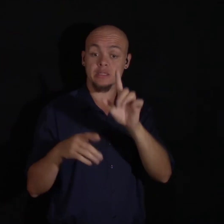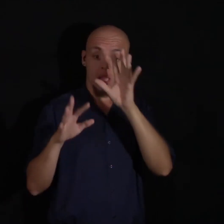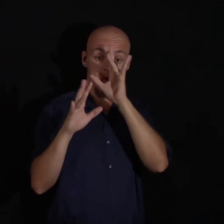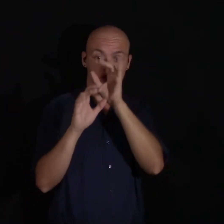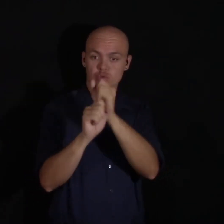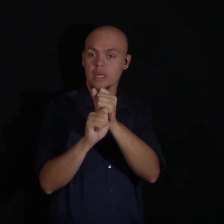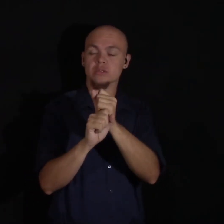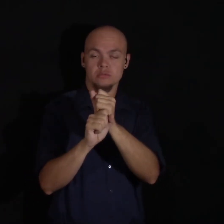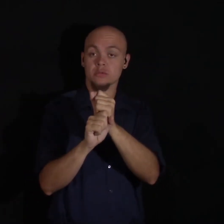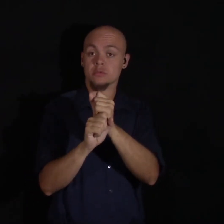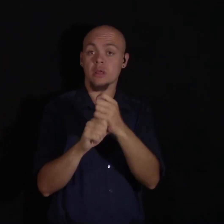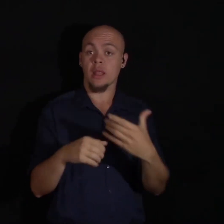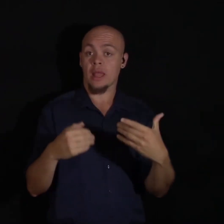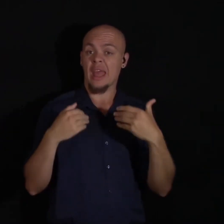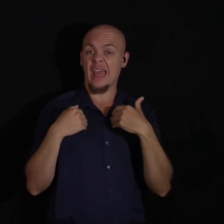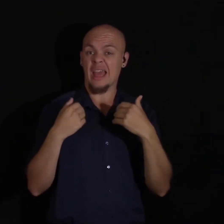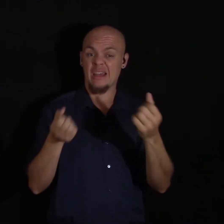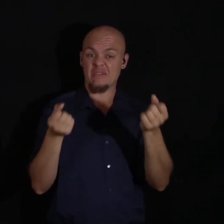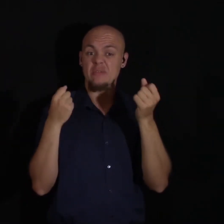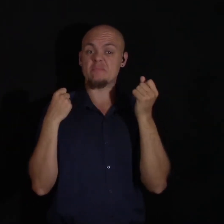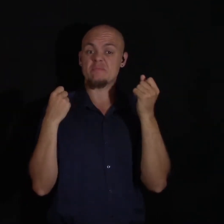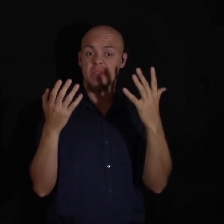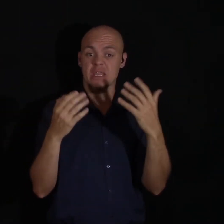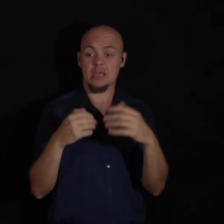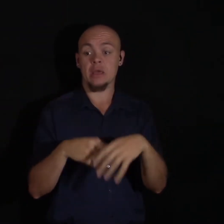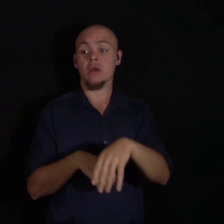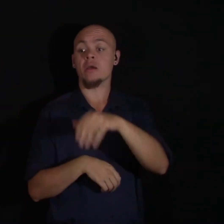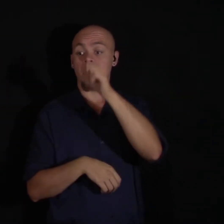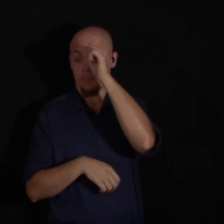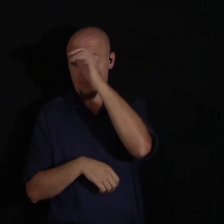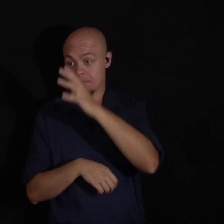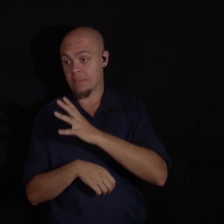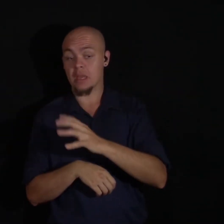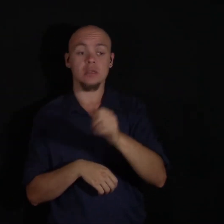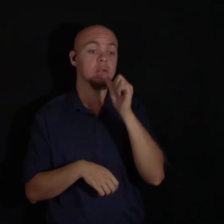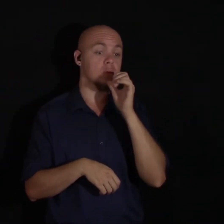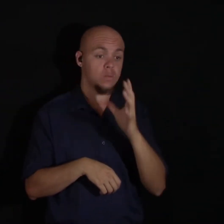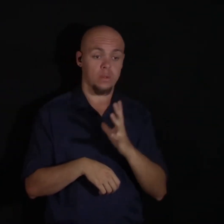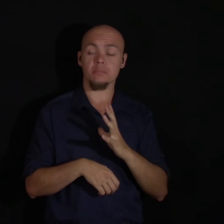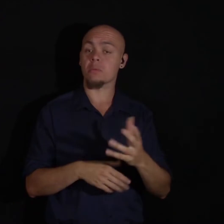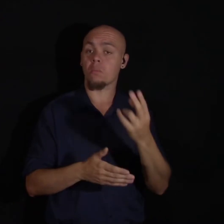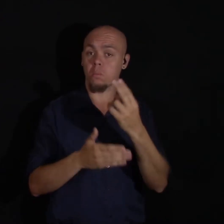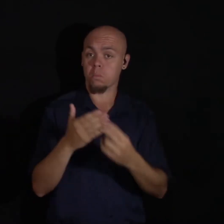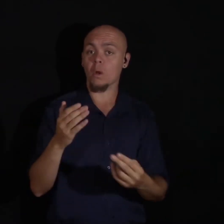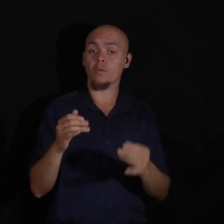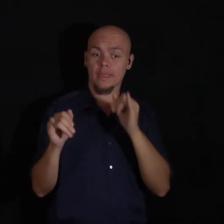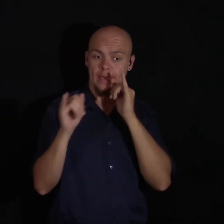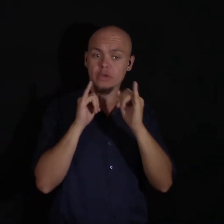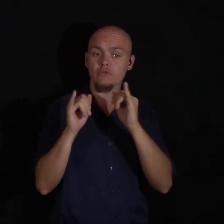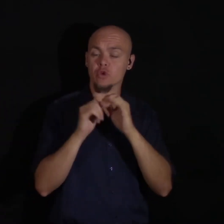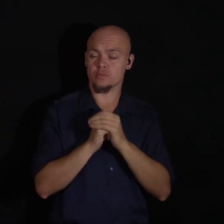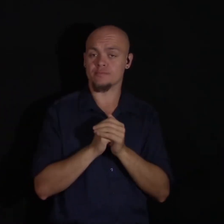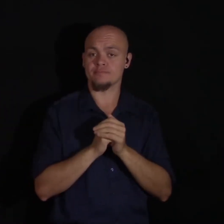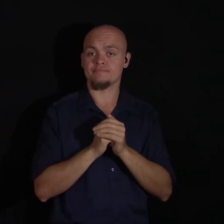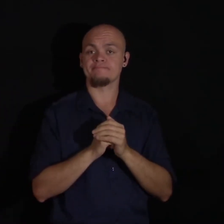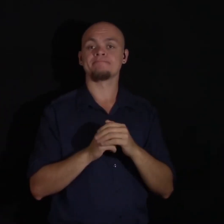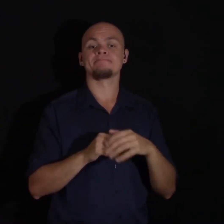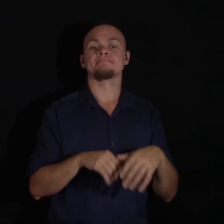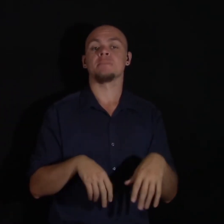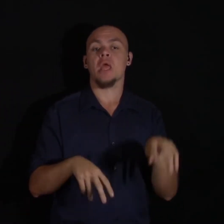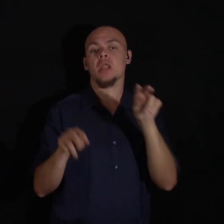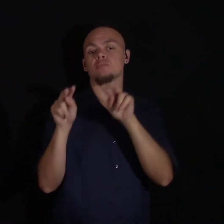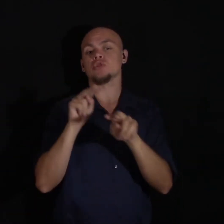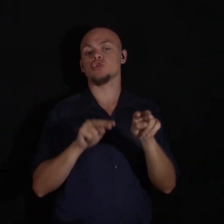proportions of the many thousands of men and women that he interviewed. An observer poll here in